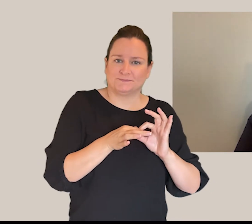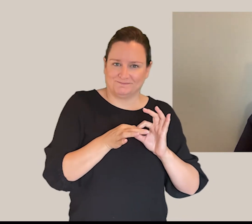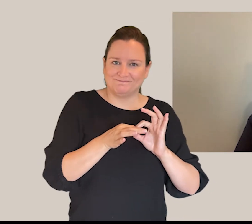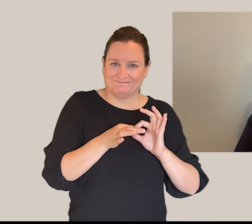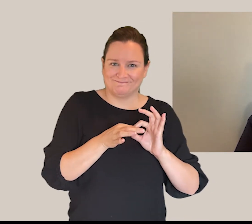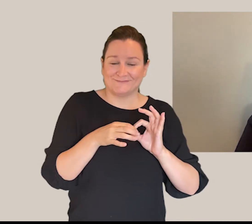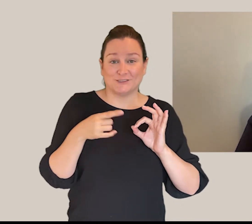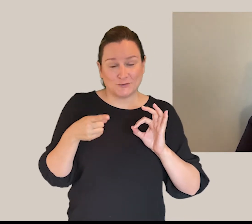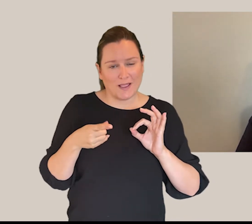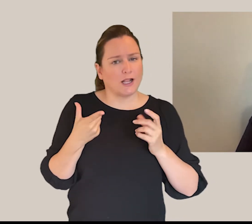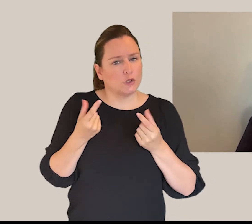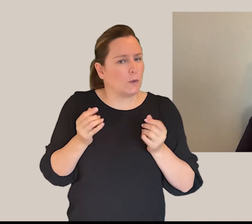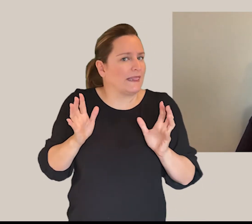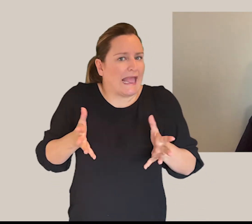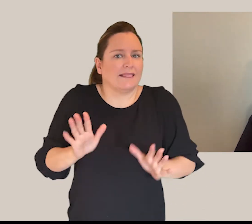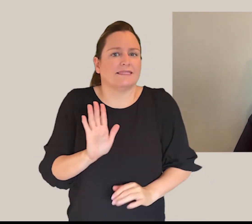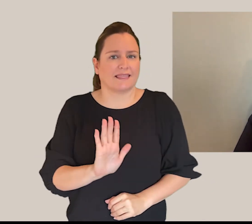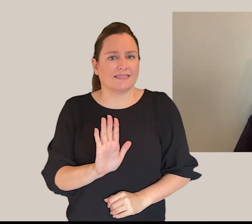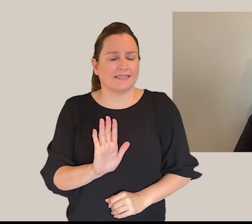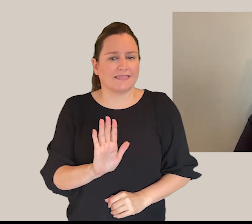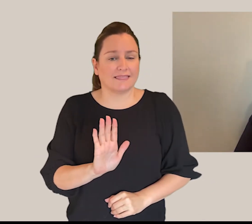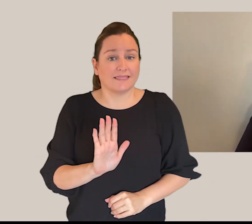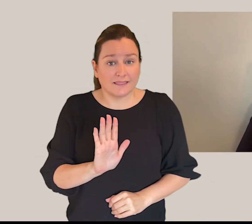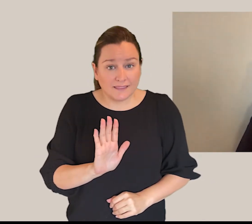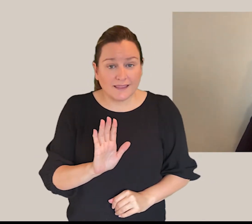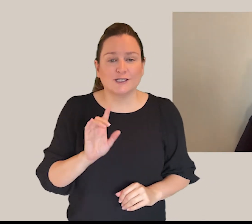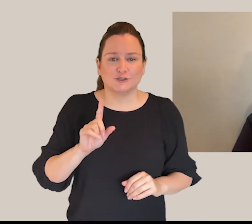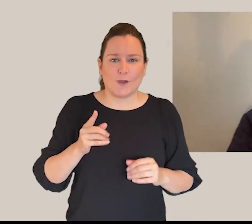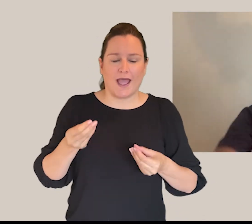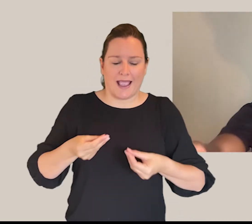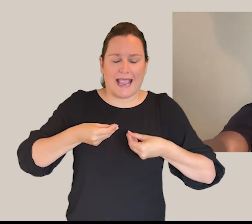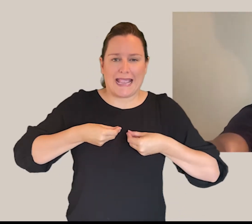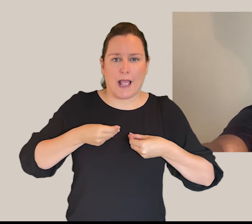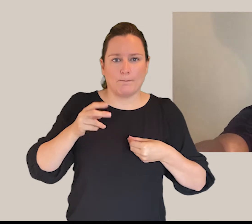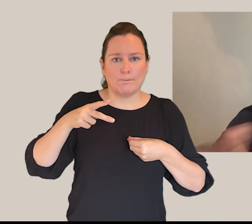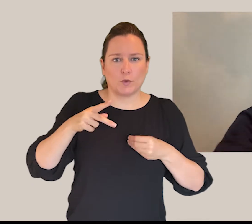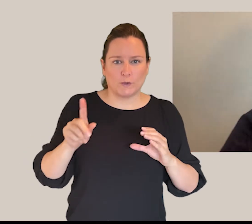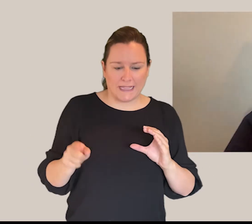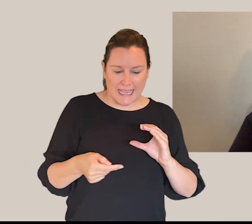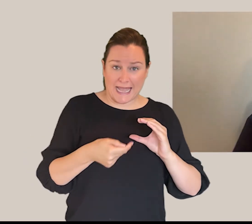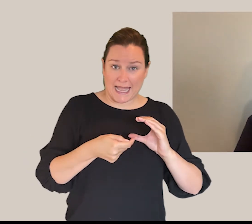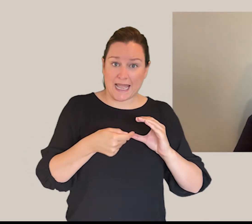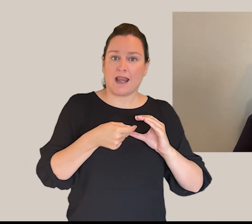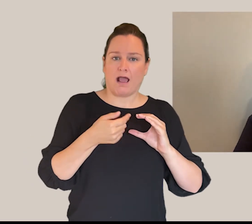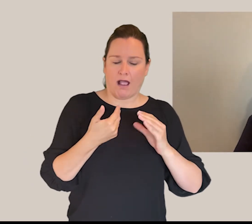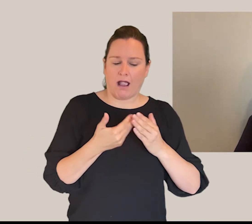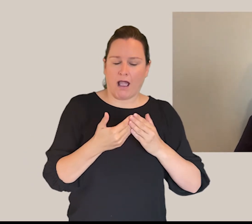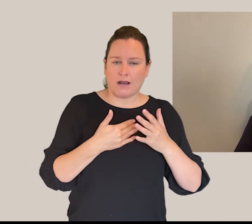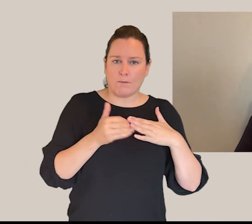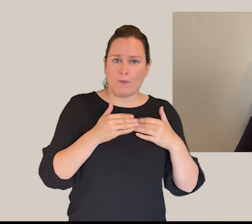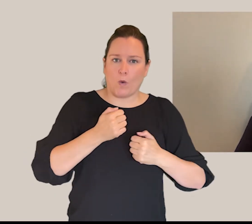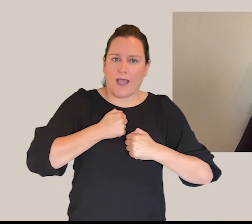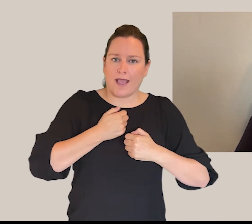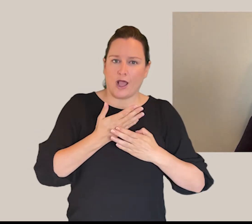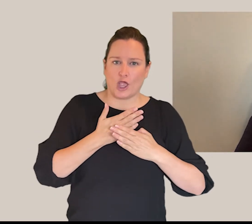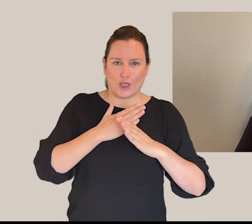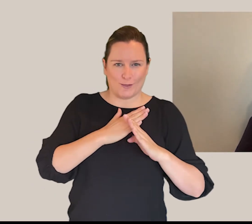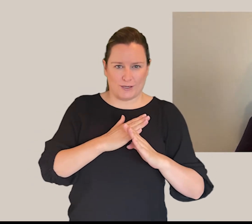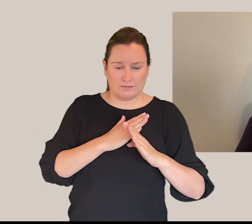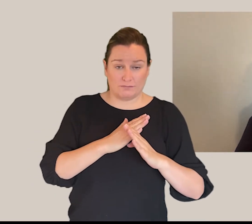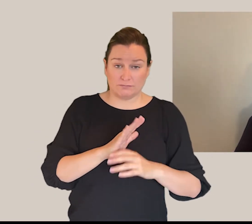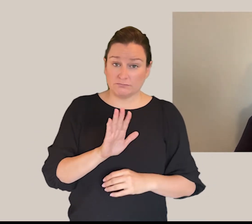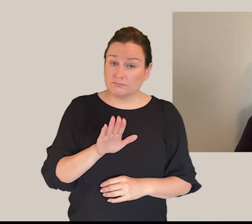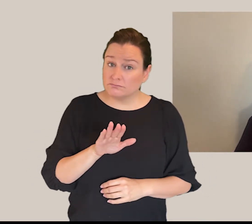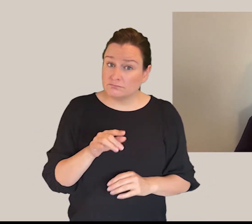COVID-19 proteins is administered, it does just that and is translated into proteins designed to elicit